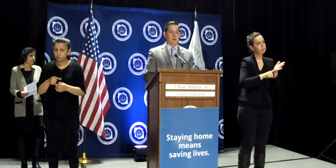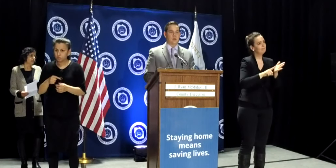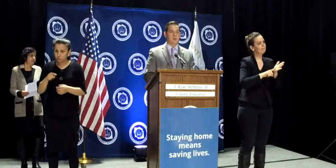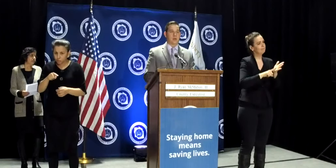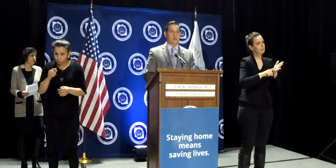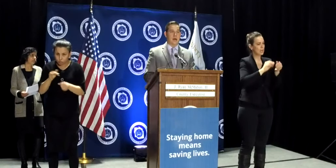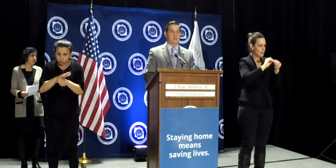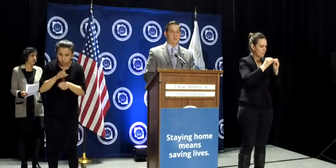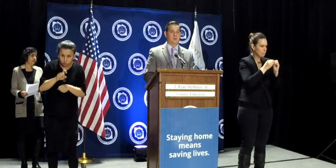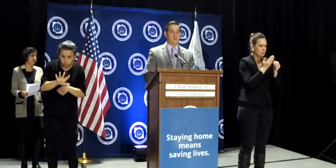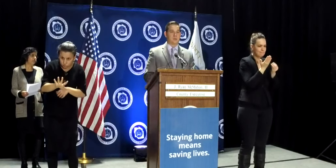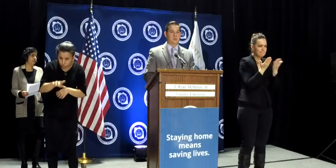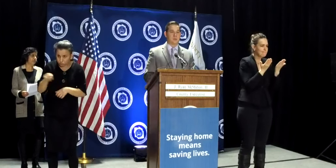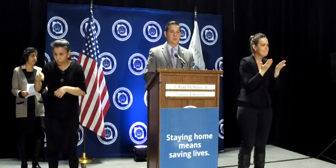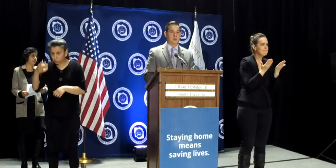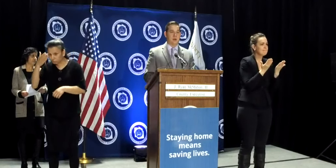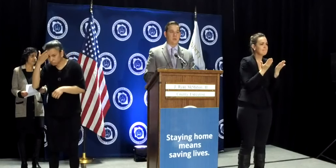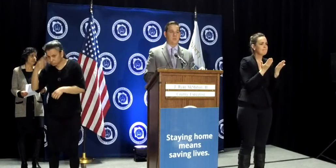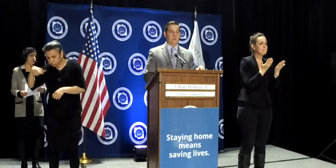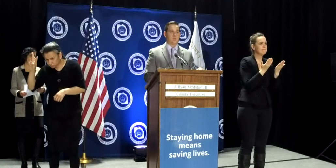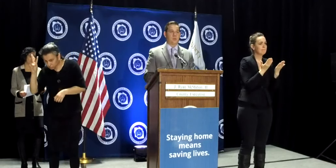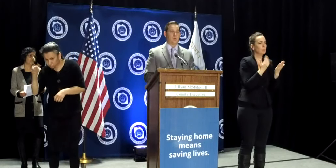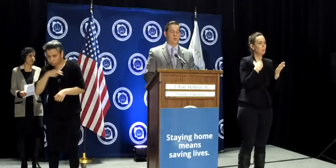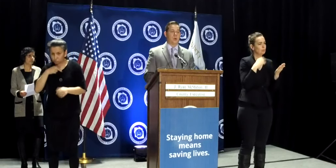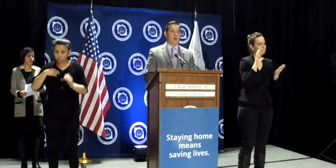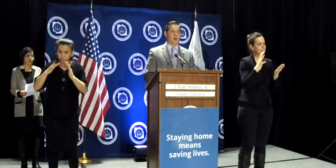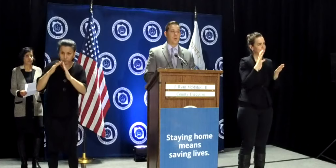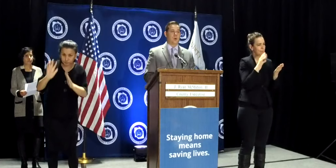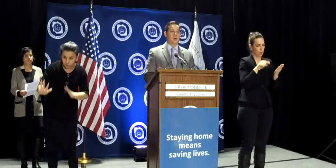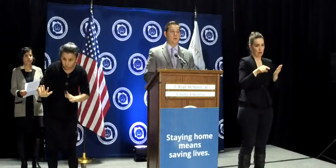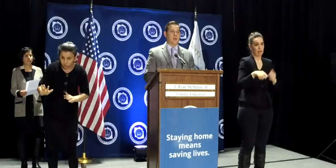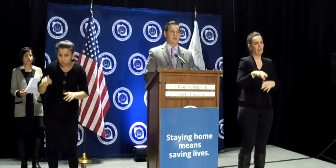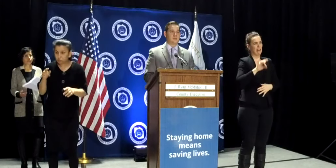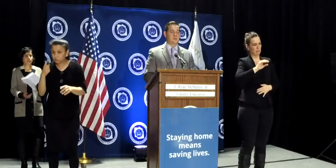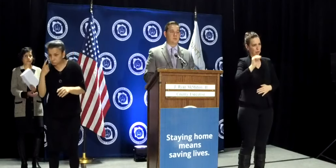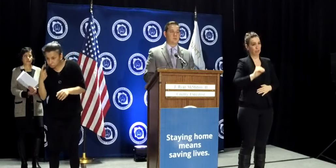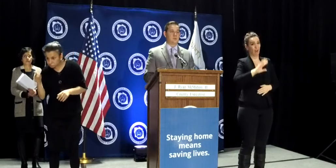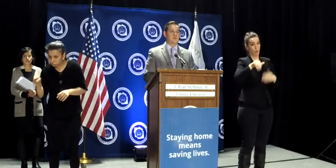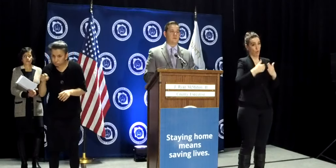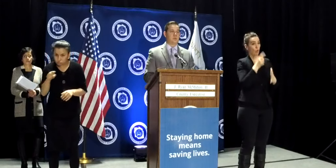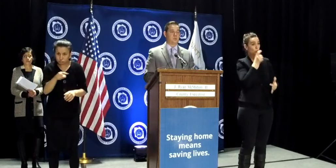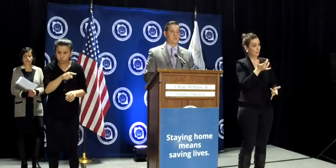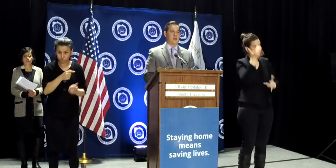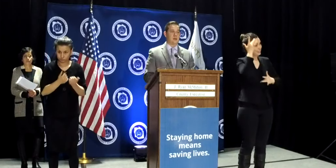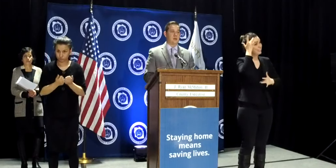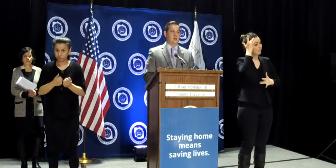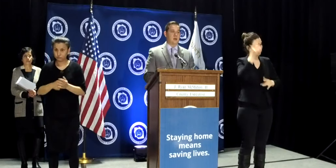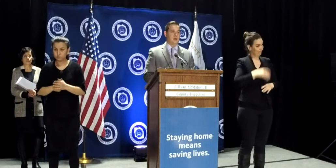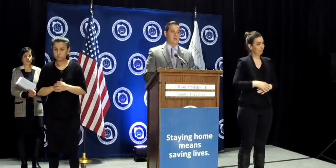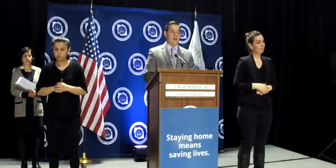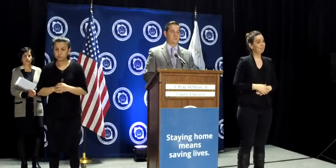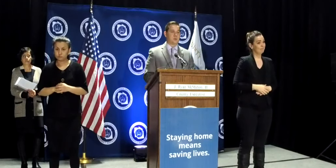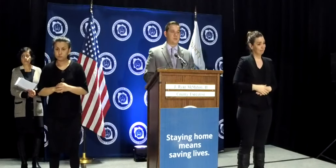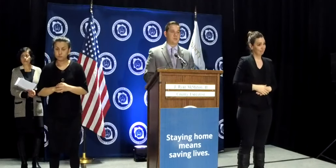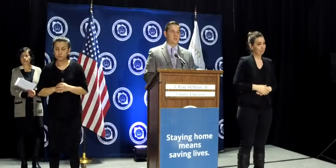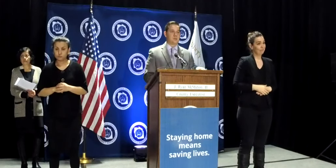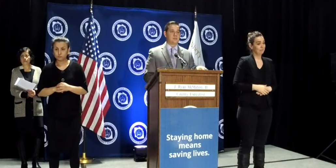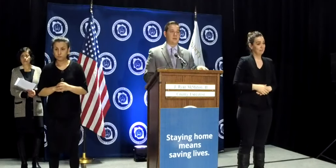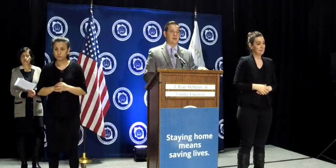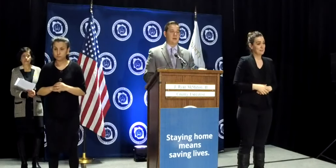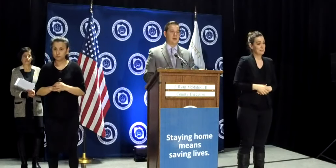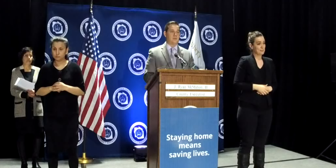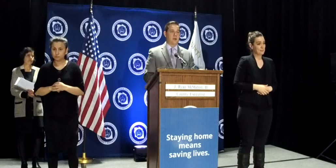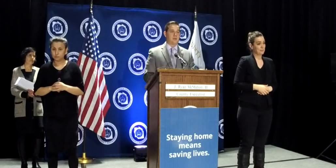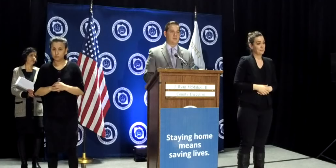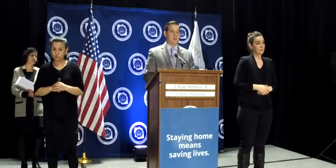We're tracking hospitalizations and then how many people who are in the ICUs. The 15% of hospitalizations